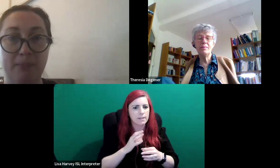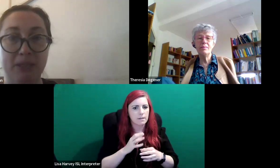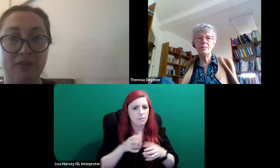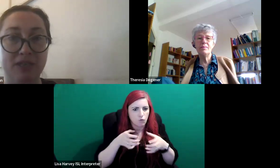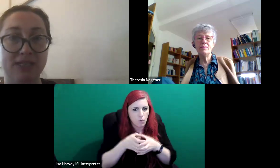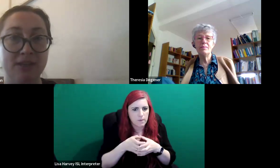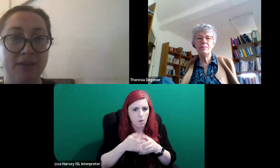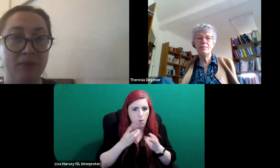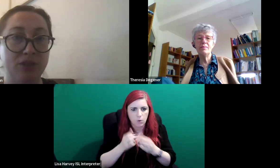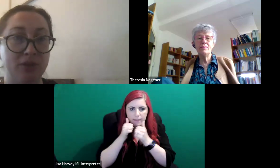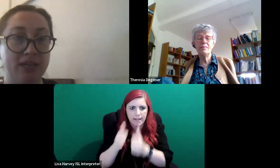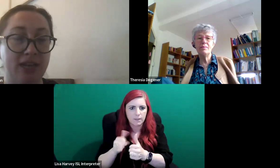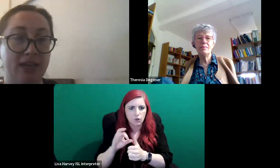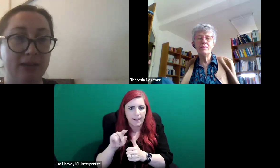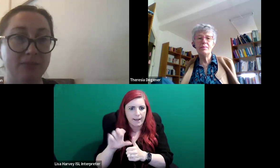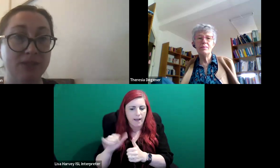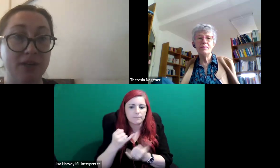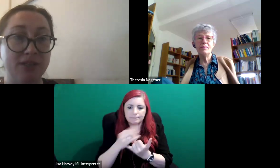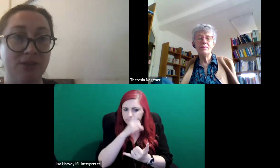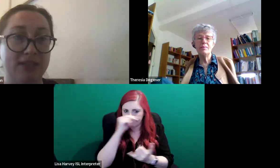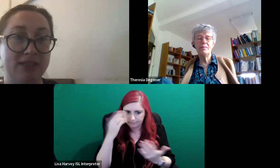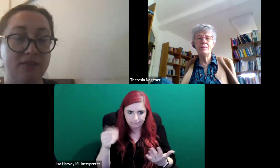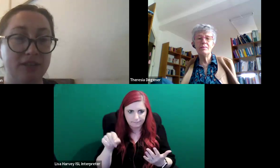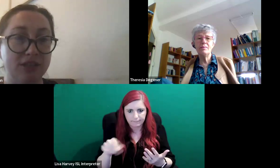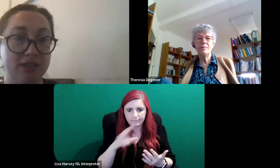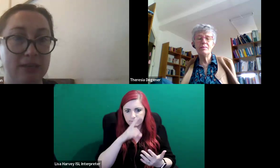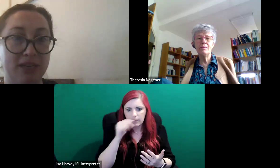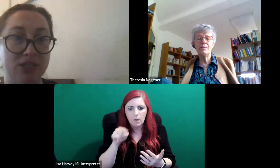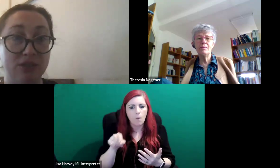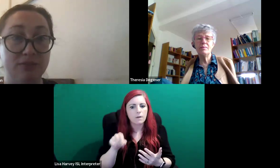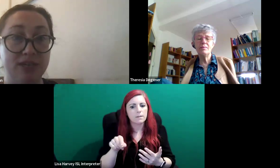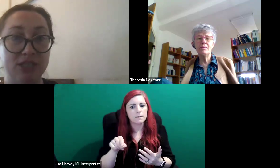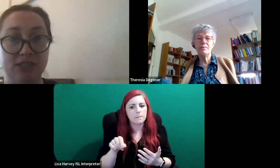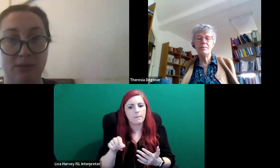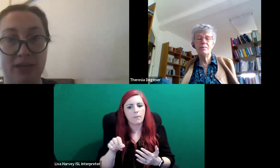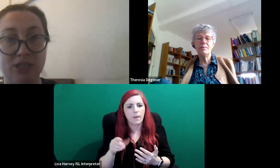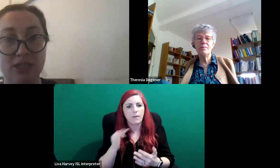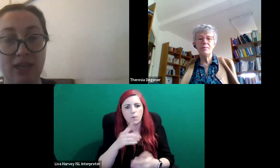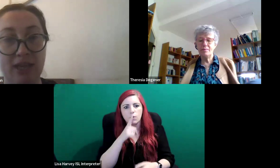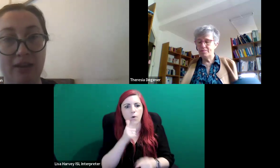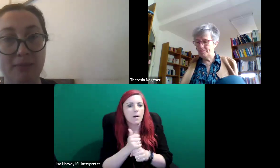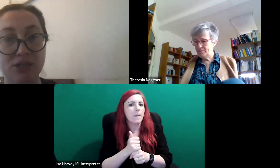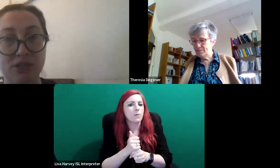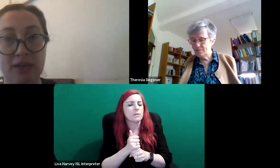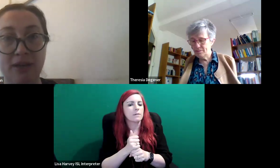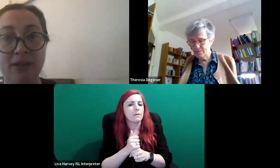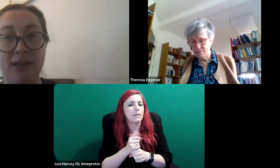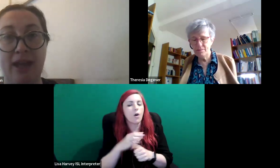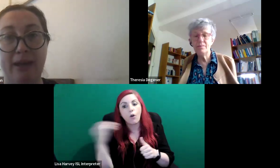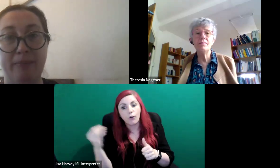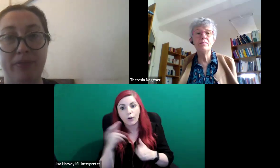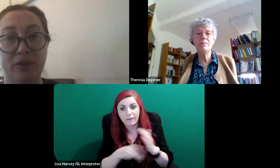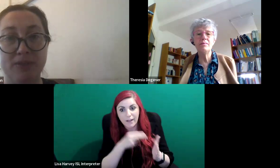So the example given is during CERD, so that's the Convention on the Elimination of Racial Discrimination that Karen mentioned